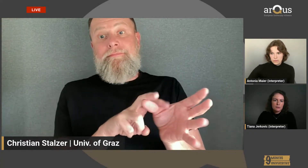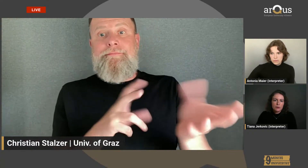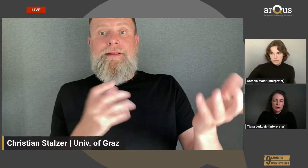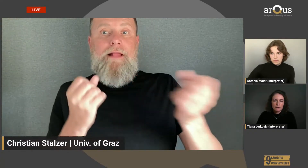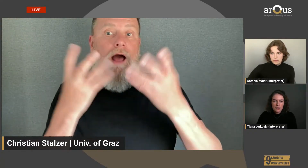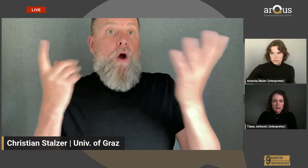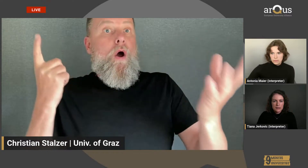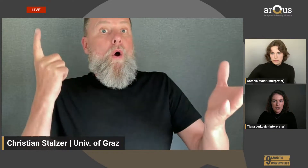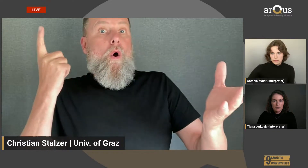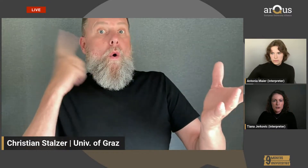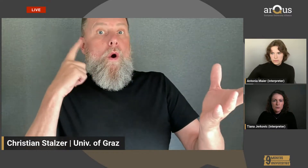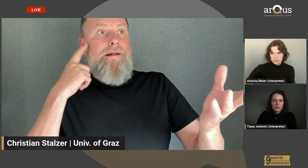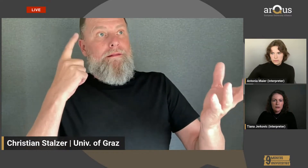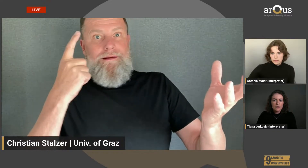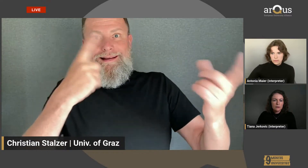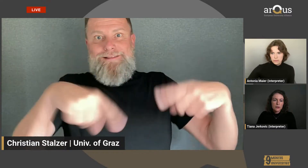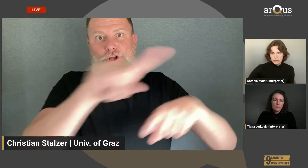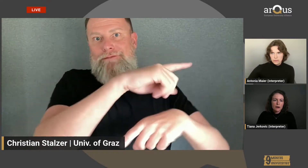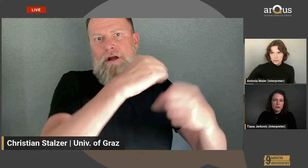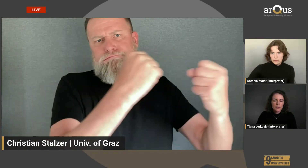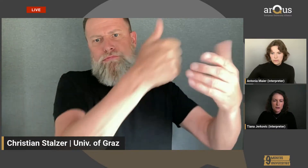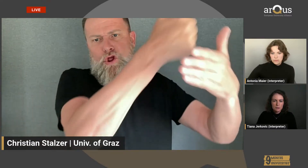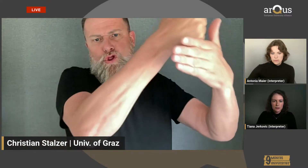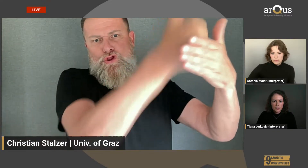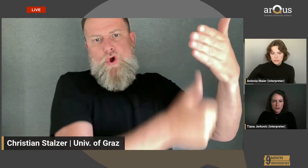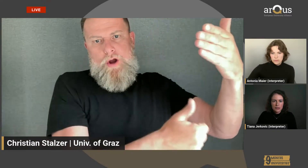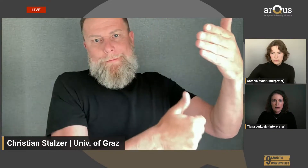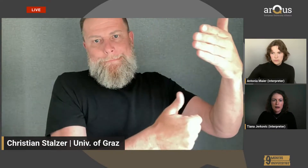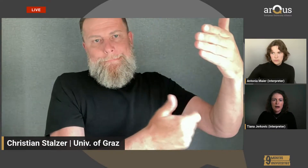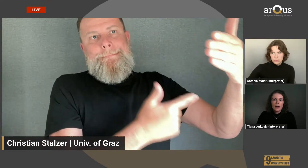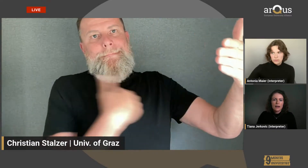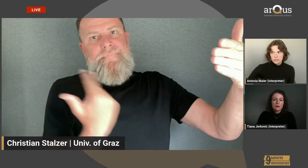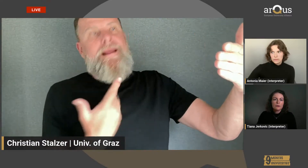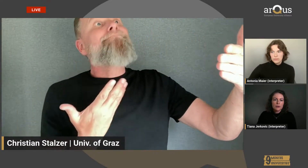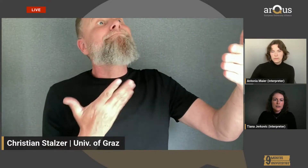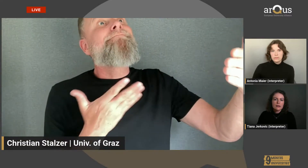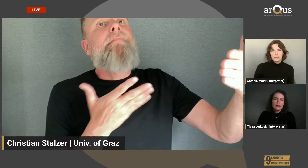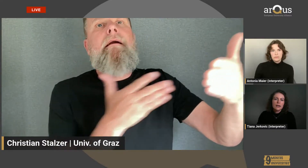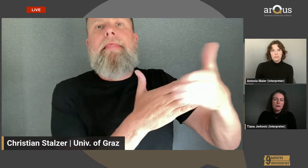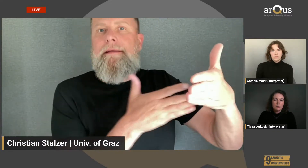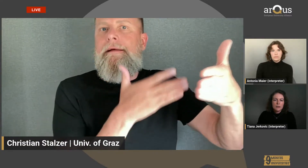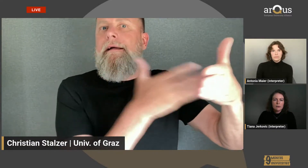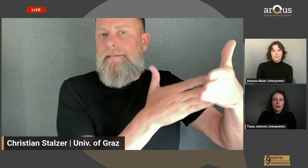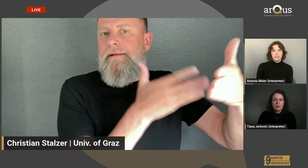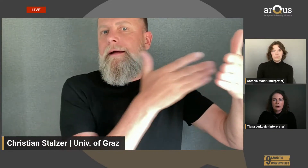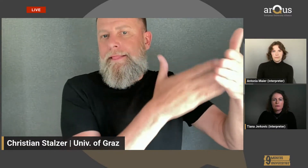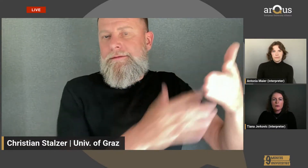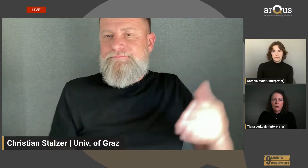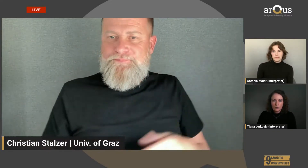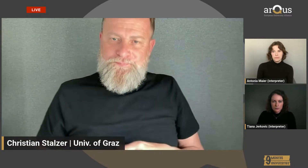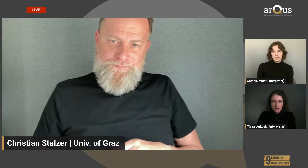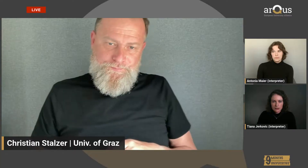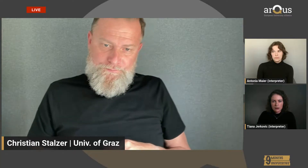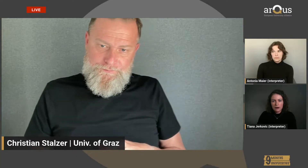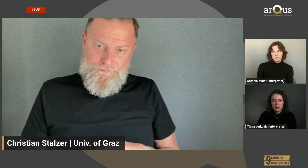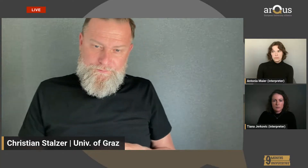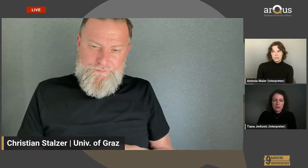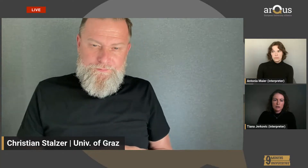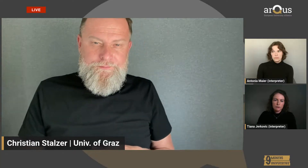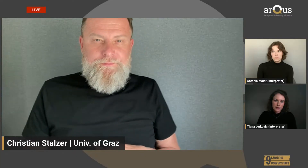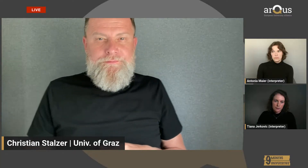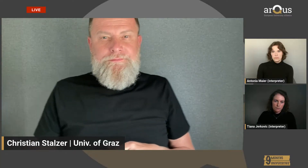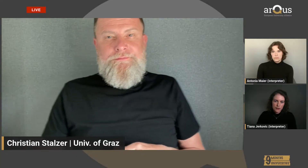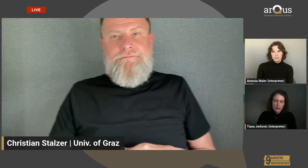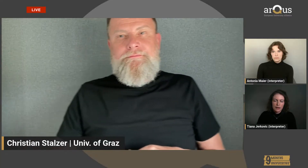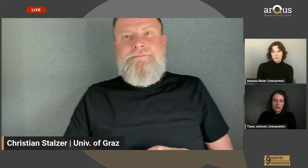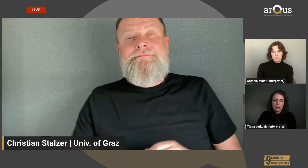are the important things. I'm a human who is part of this community. And of course, hearing people have a lot of norms that are special